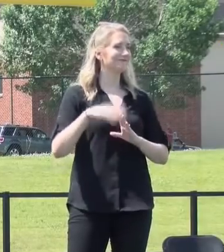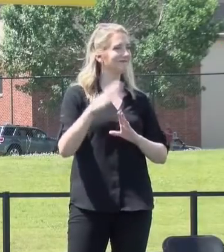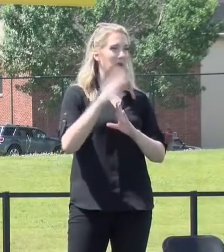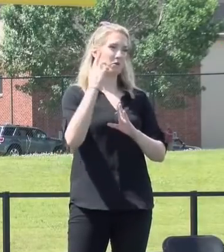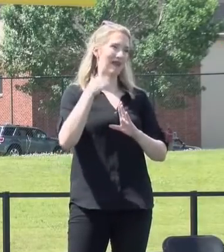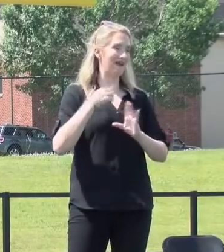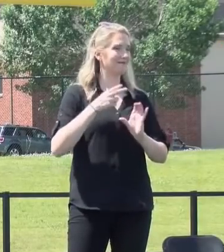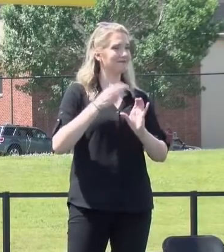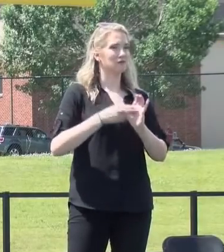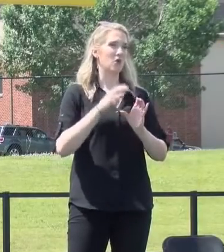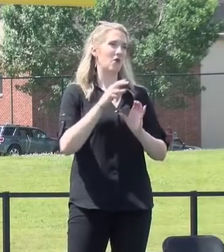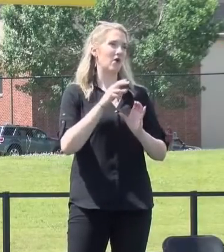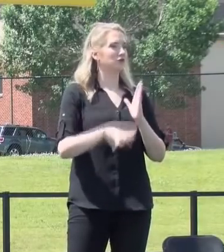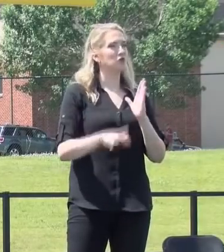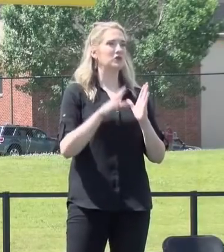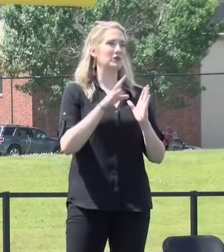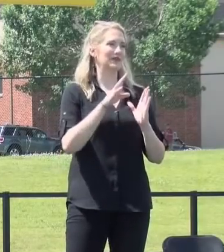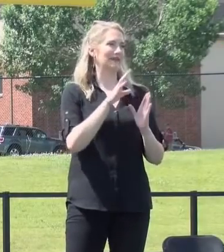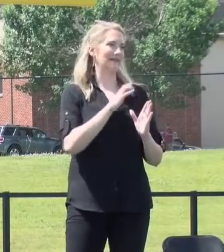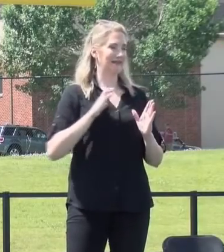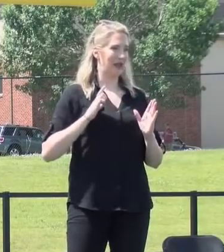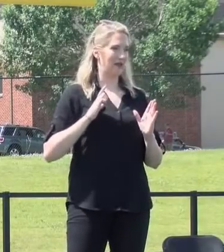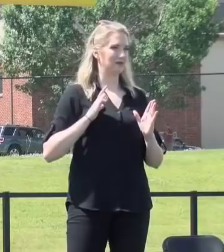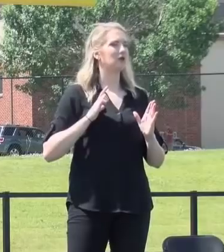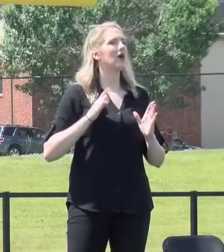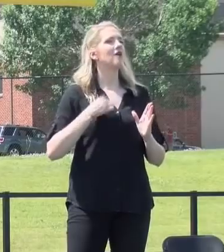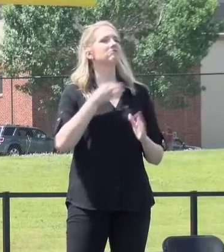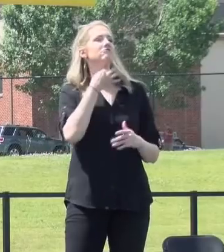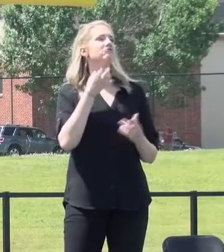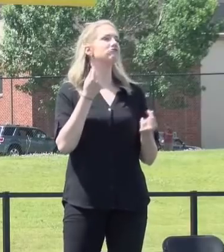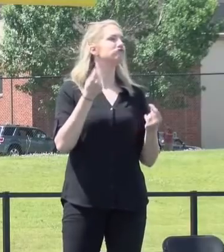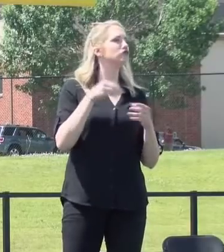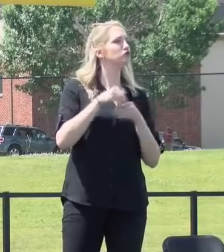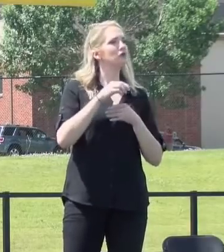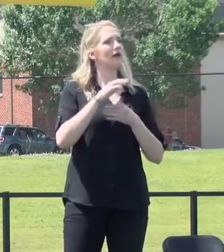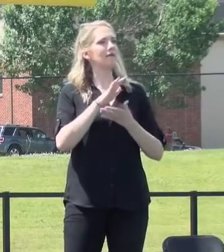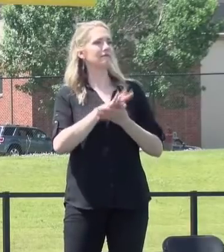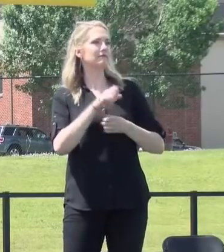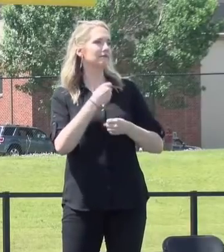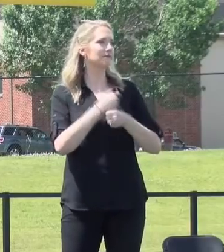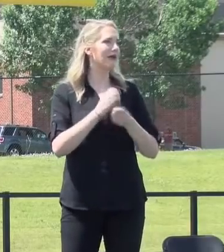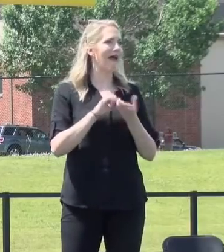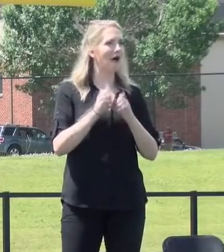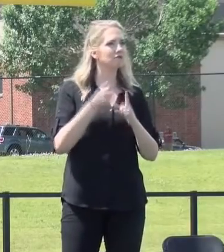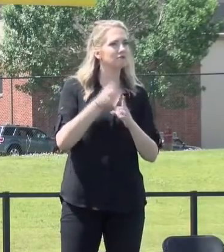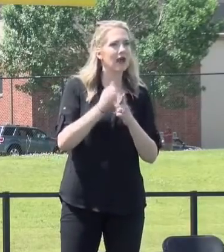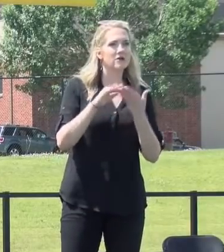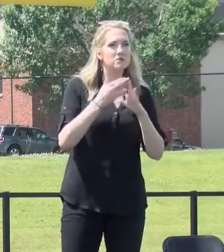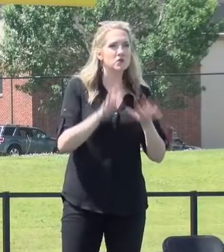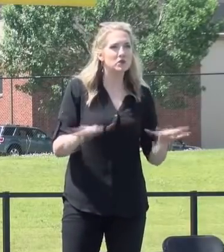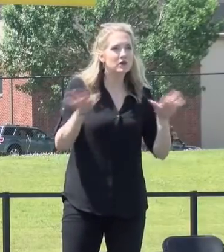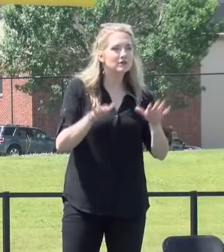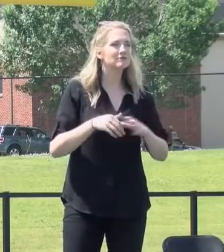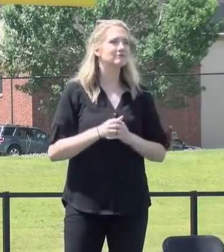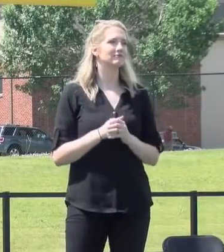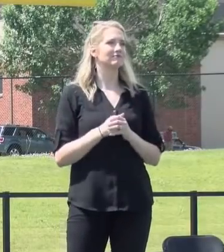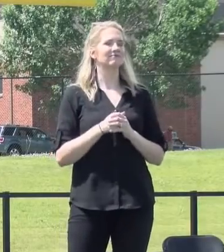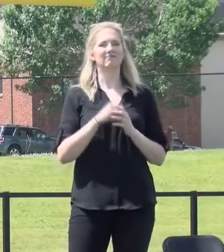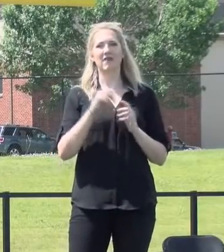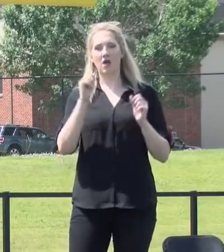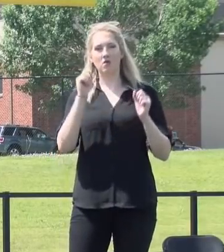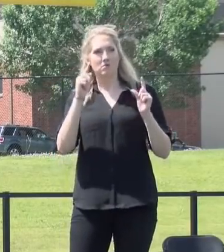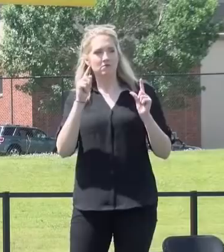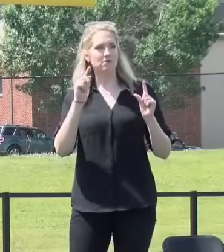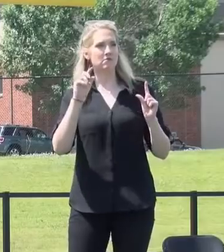joined Student Council was because I was curious what they did throughout the school year and how they impacted the community. I was surprised to